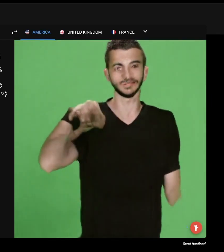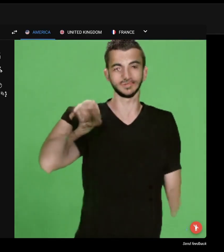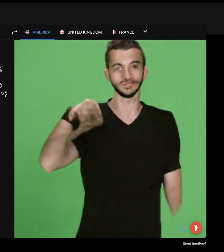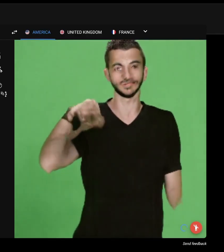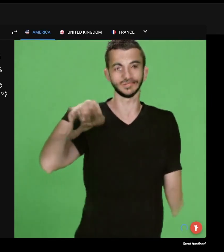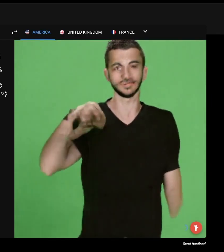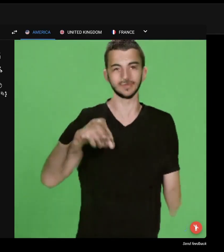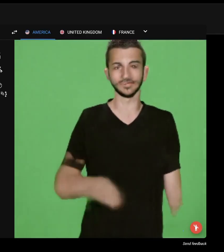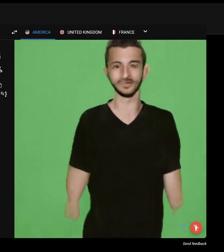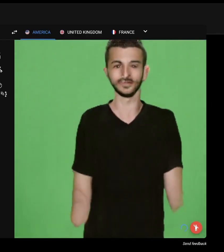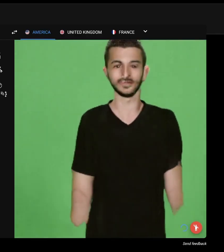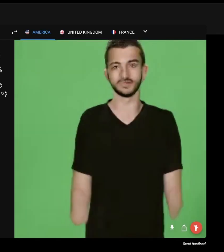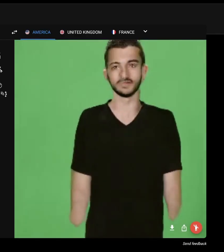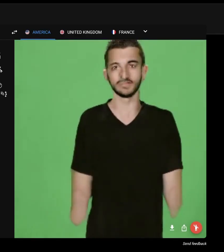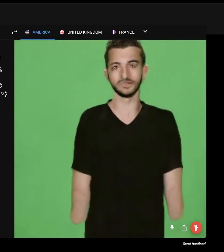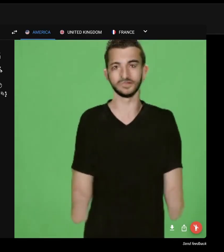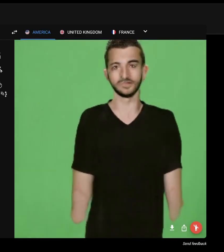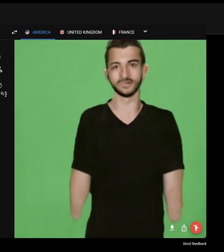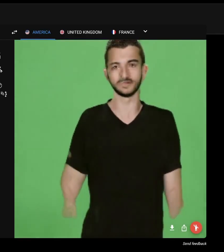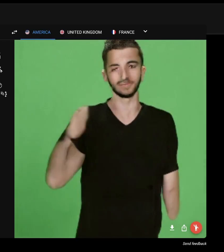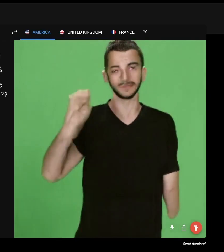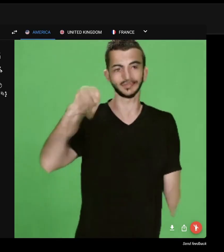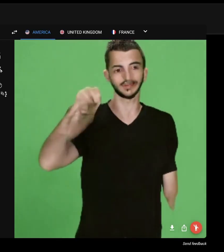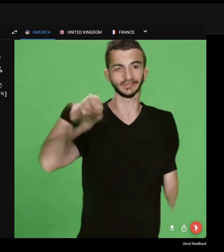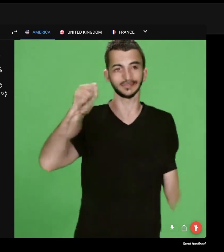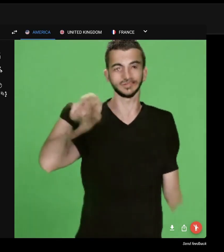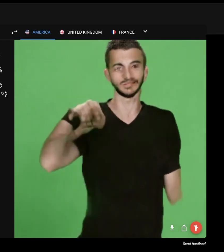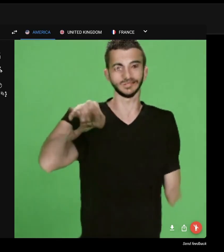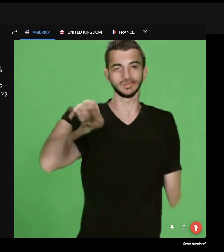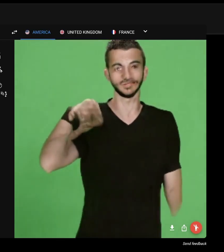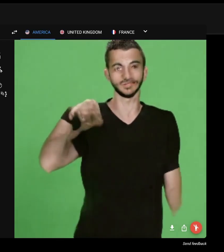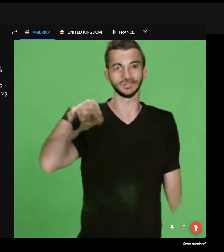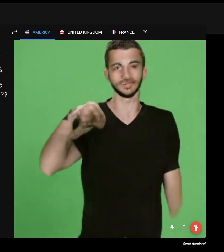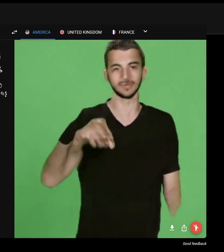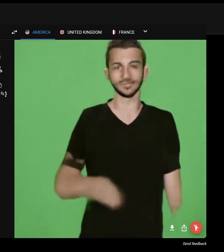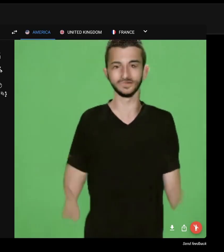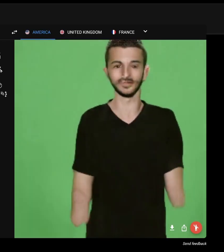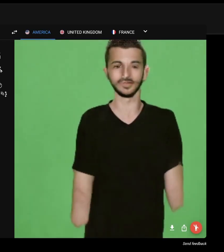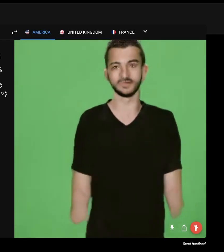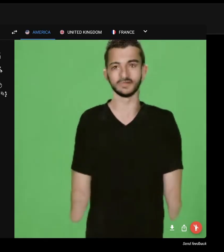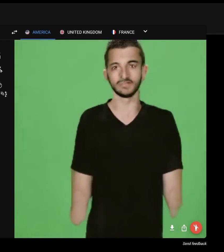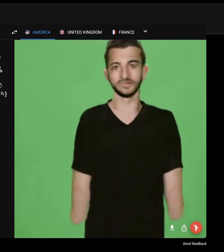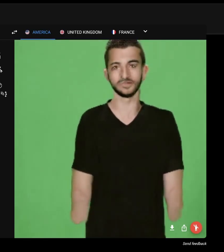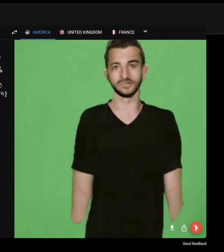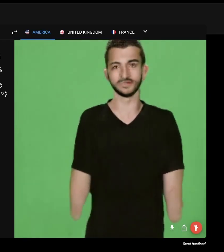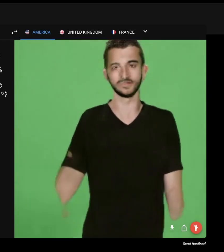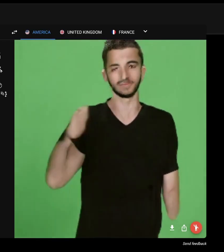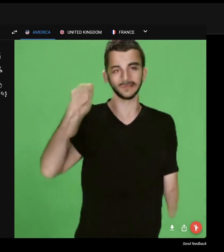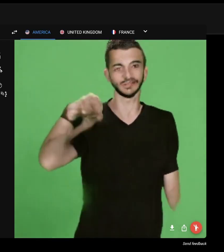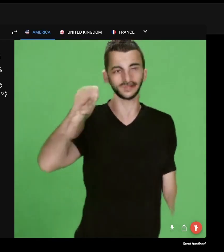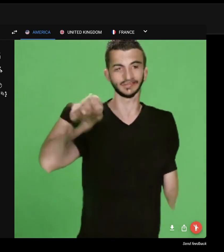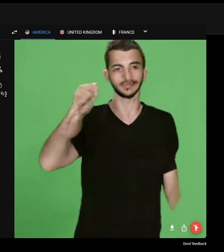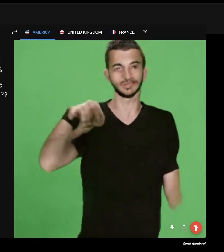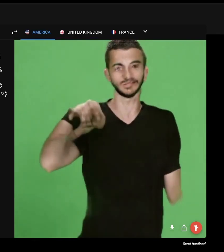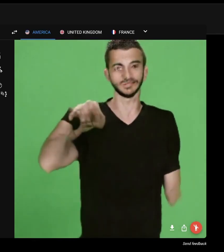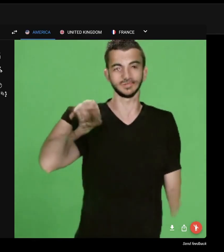Ideally, this should support many different looks or even allow the user to take a picture of themselves and then